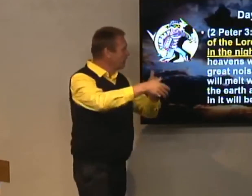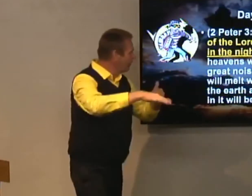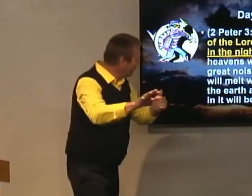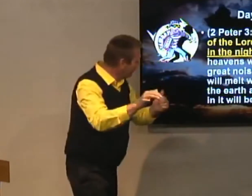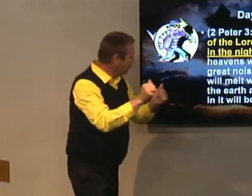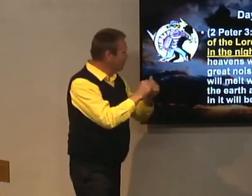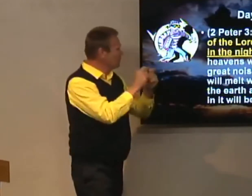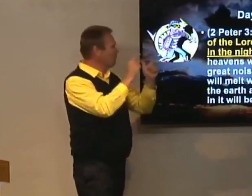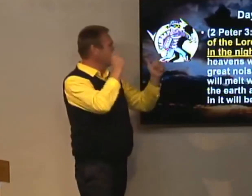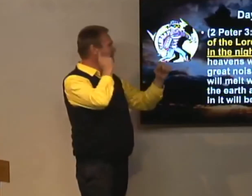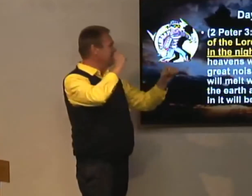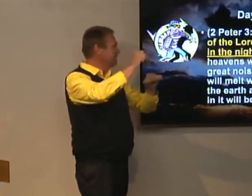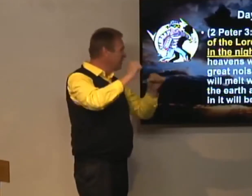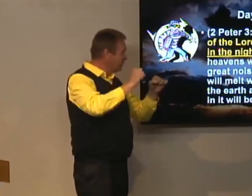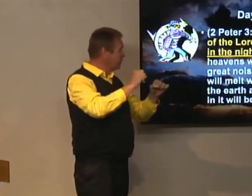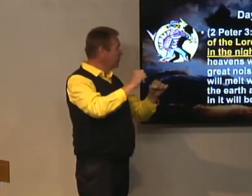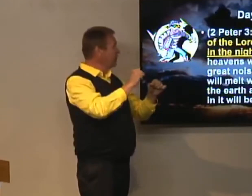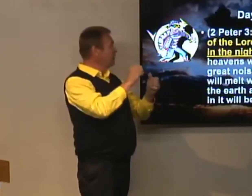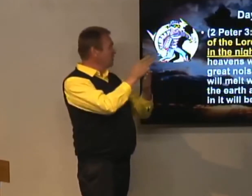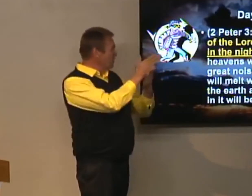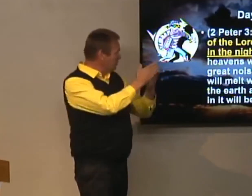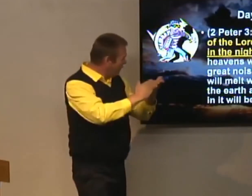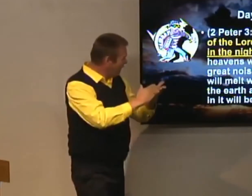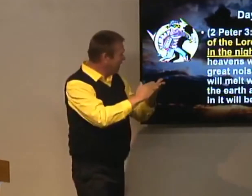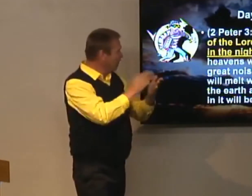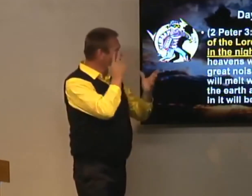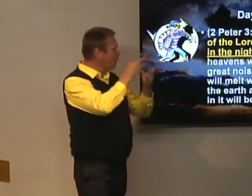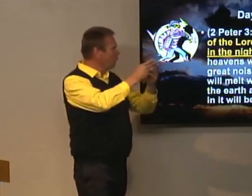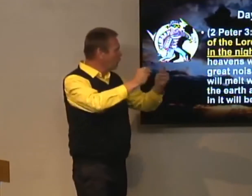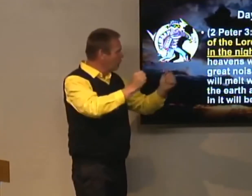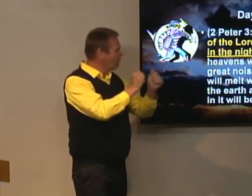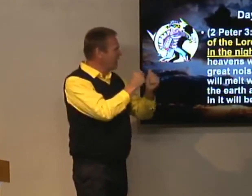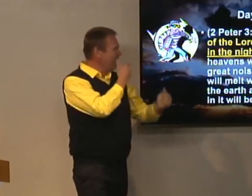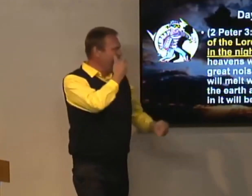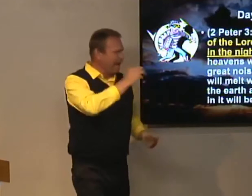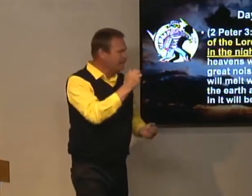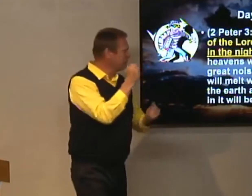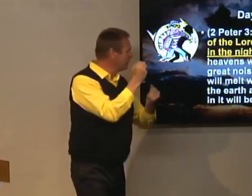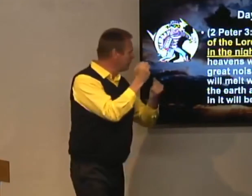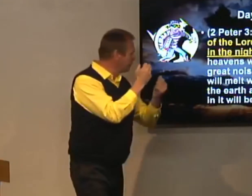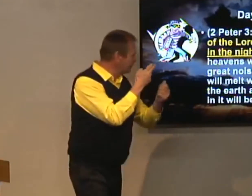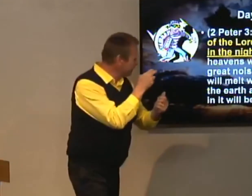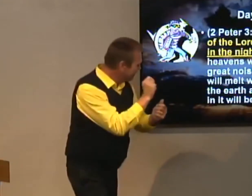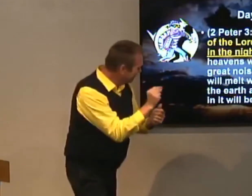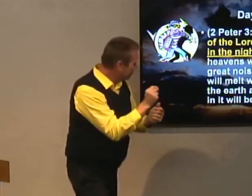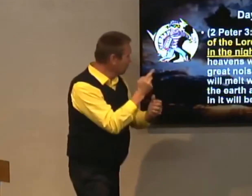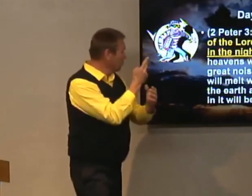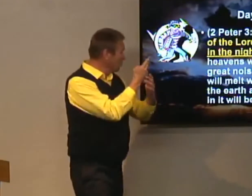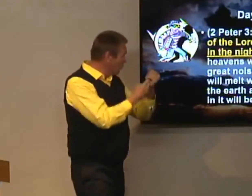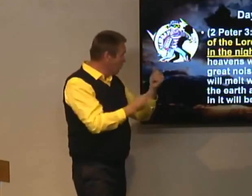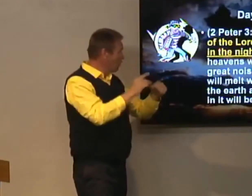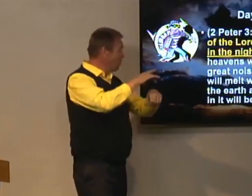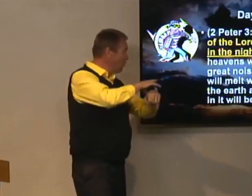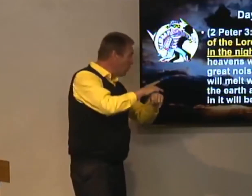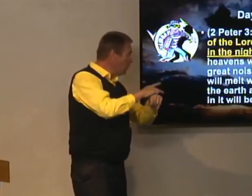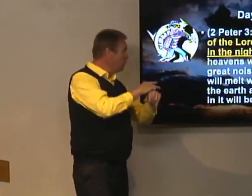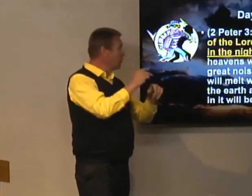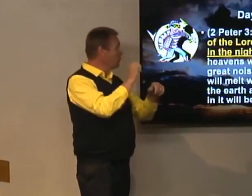thief in the night, in which the heavens will pass away with a great noise, and the elements will melt with fervent